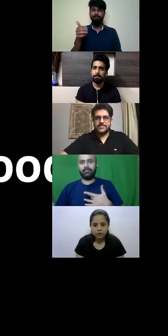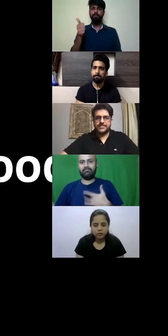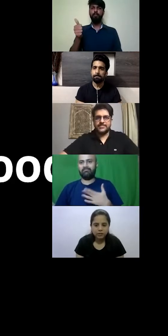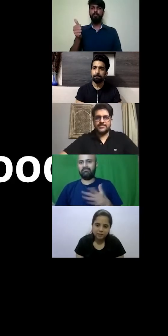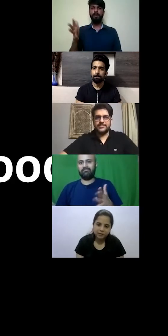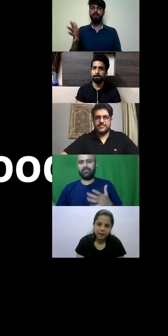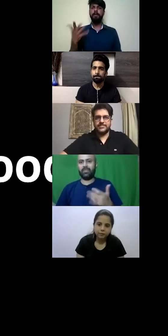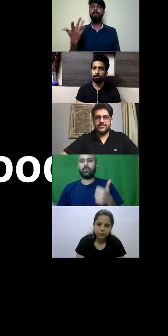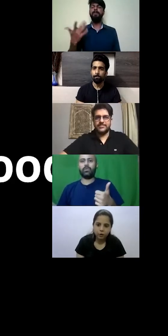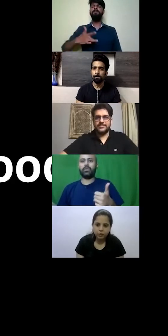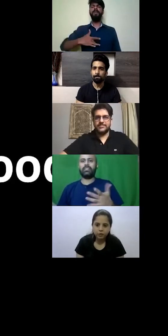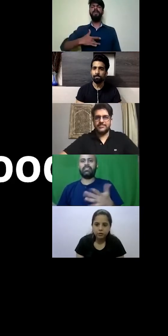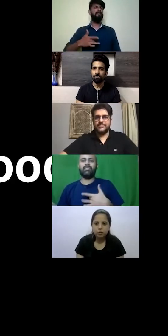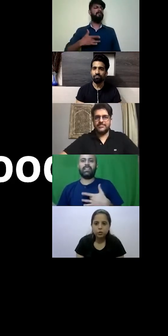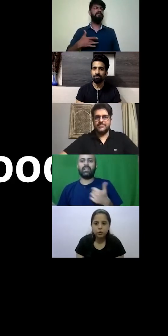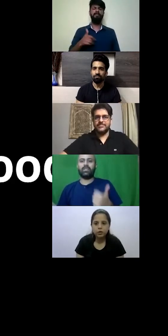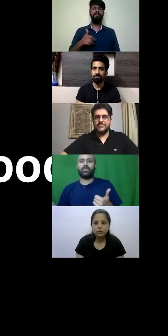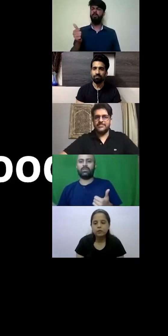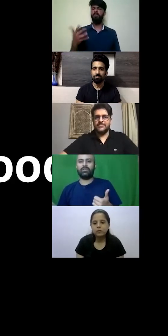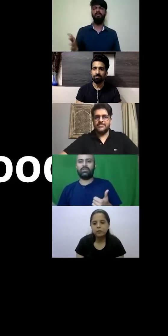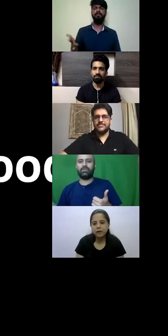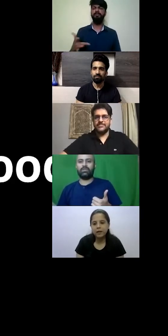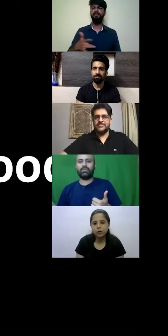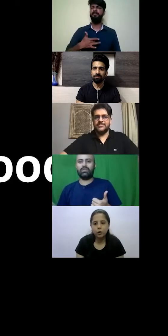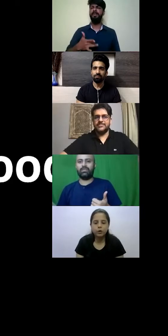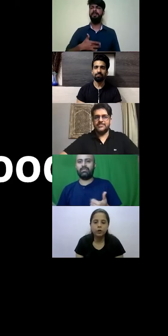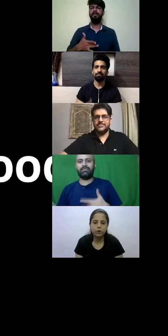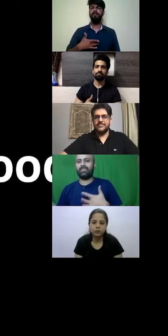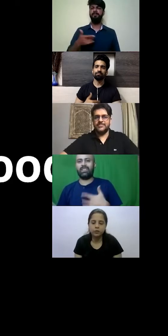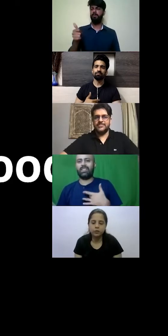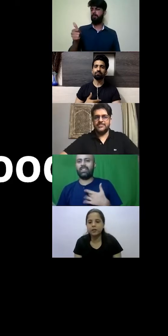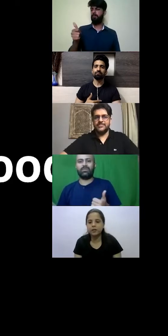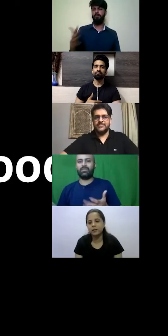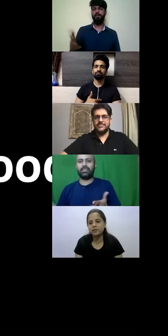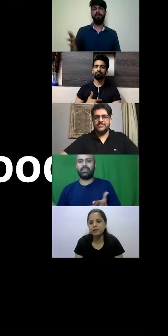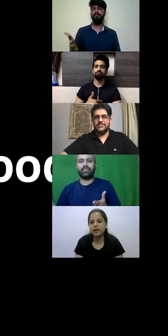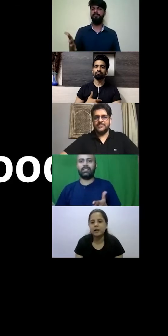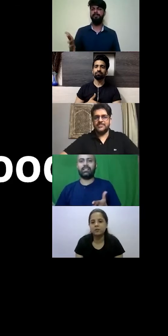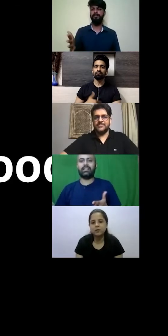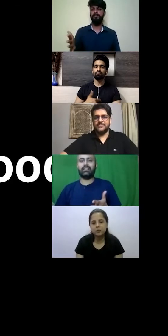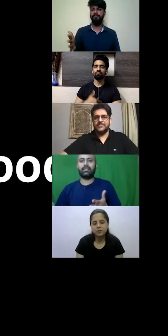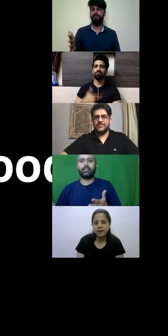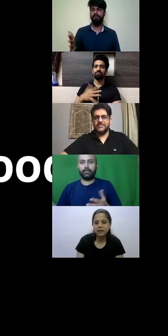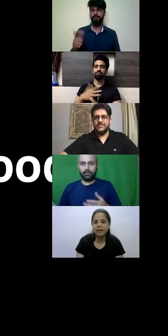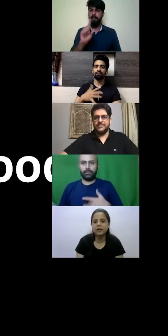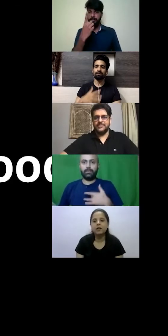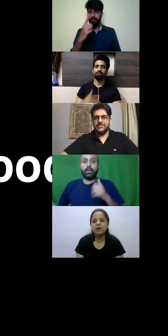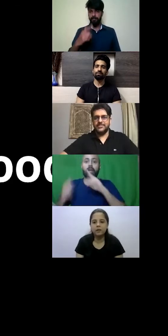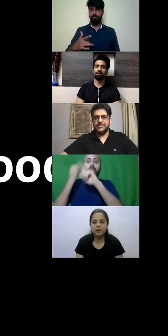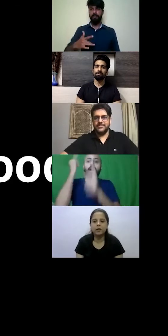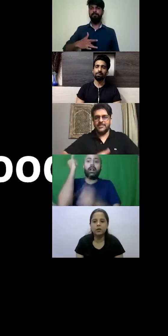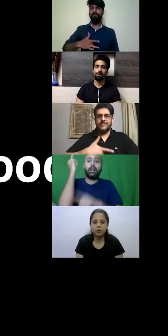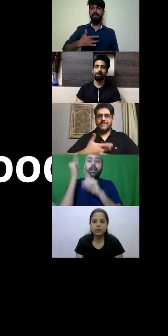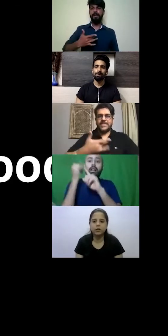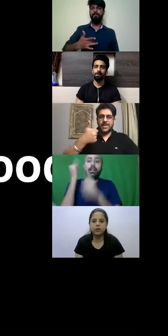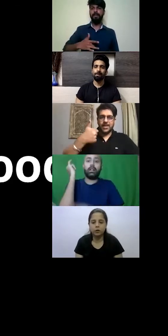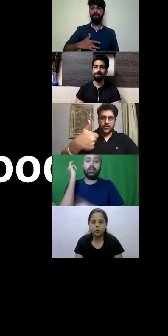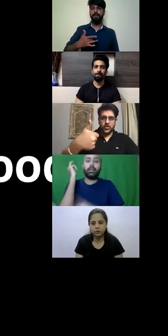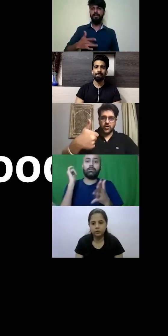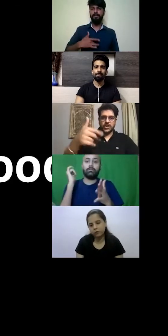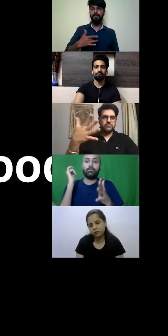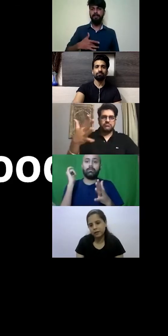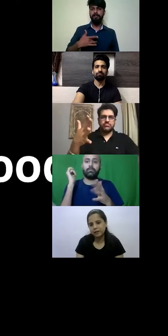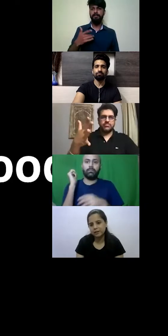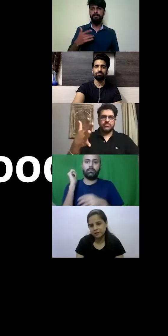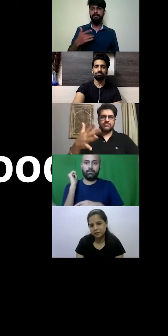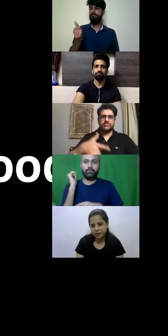Not, this is a sign for not. Good, feeling good, not. So in Indian sign language, we sign like feeling good, not.